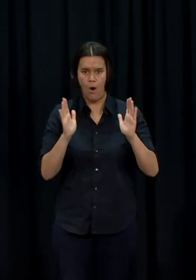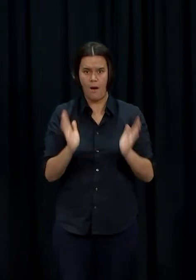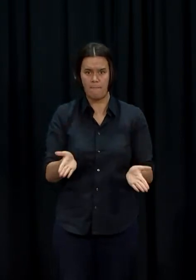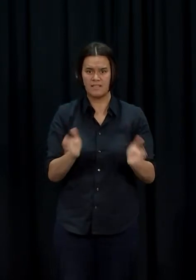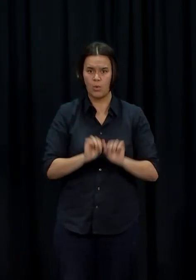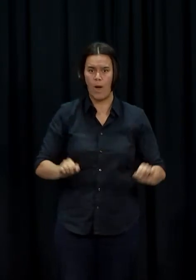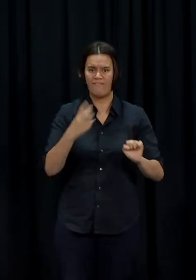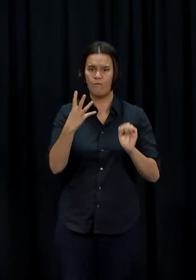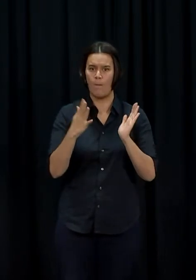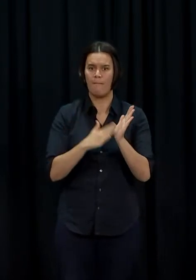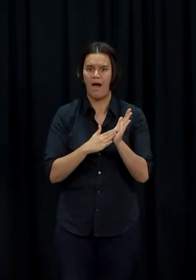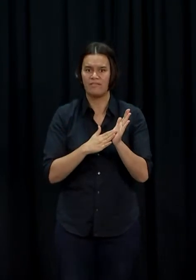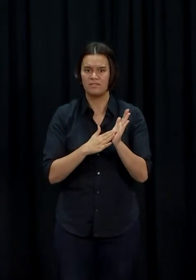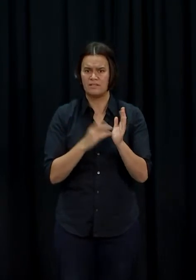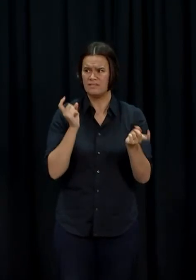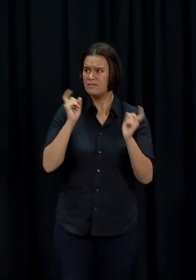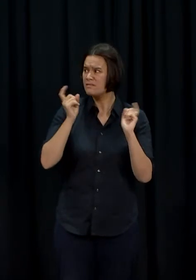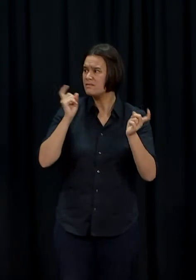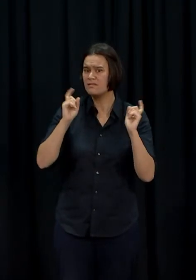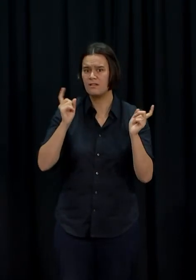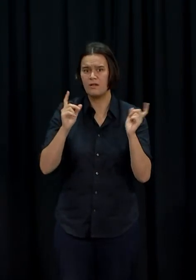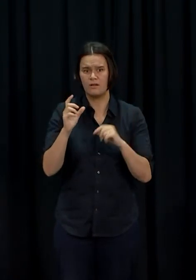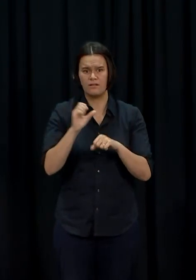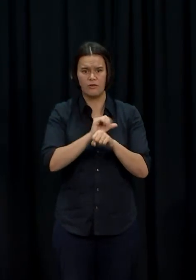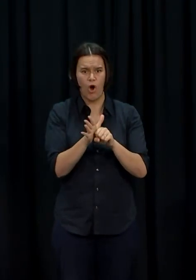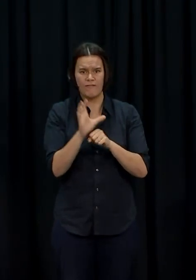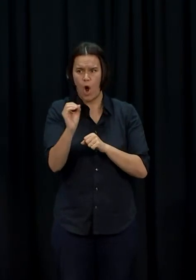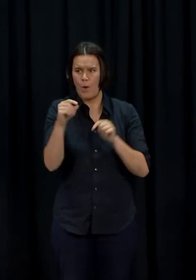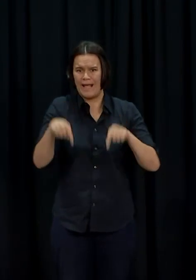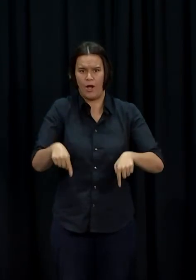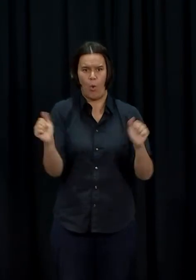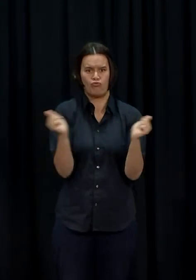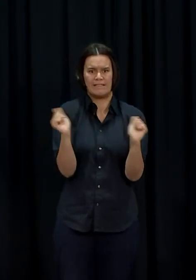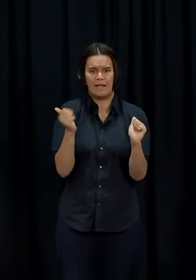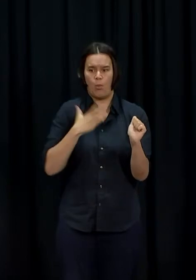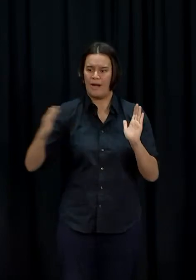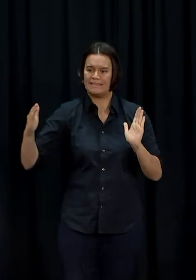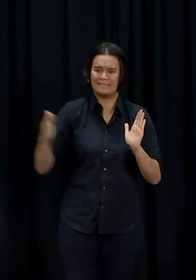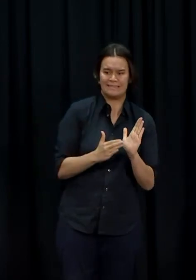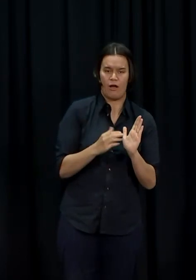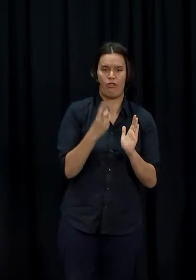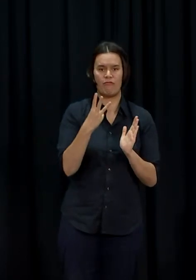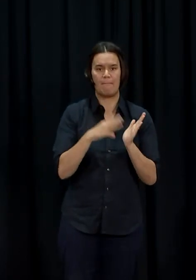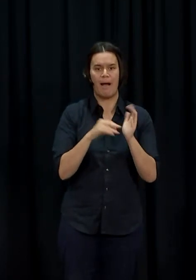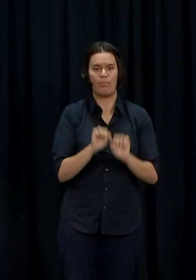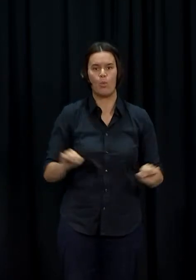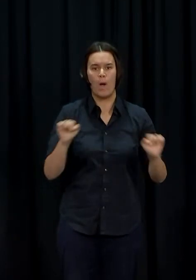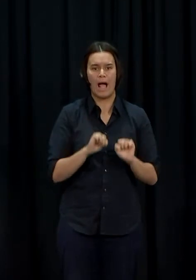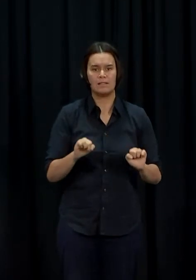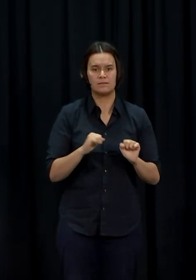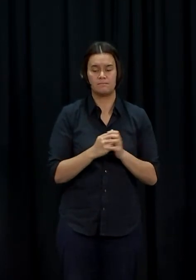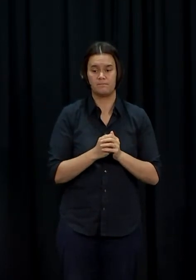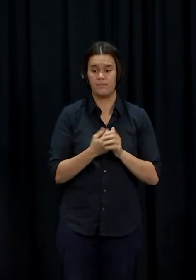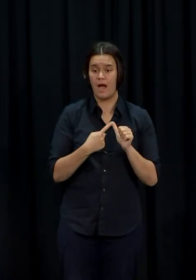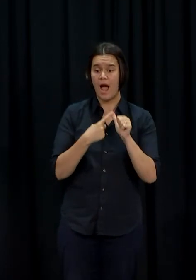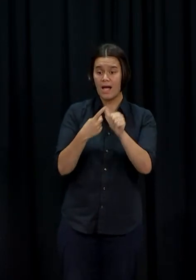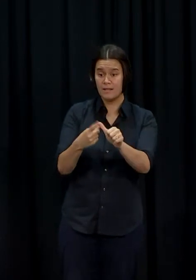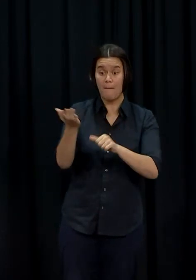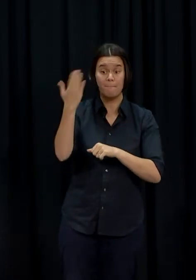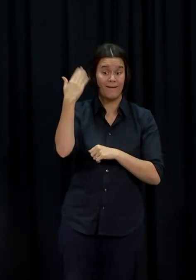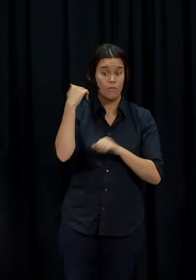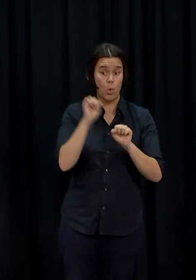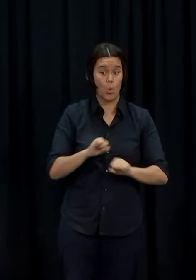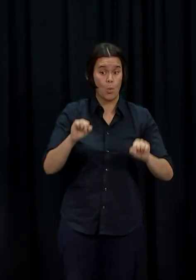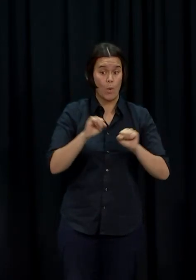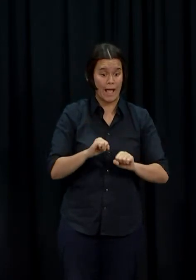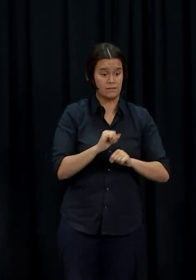get boosted? Well, one of the reasons we went, as I said, I think yesterday, one of the reasons we went to that shorter interval for